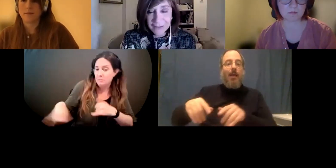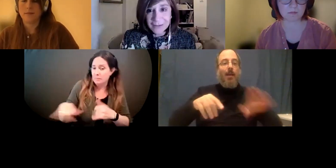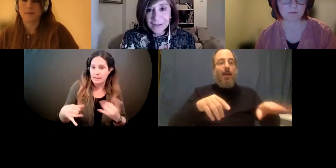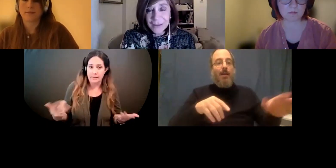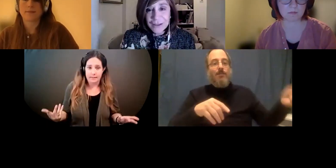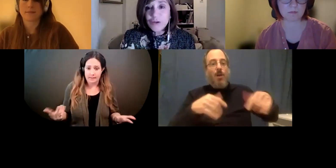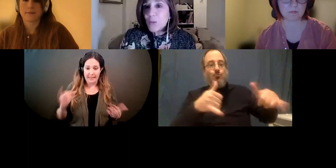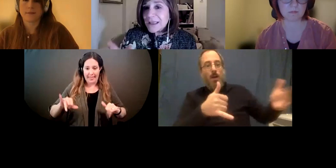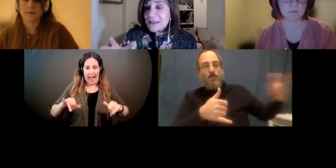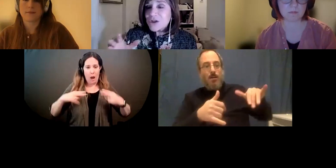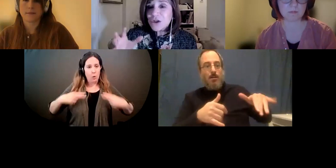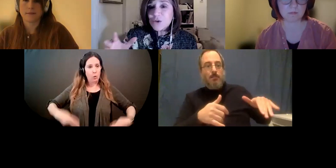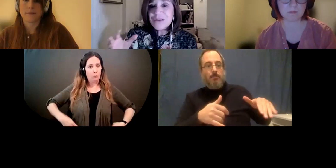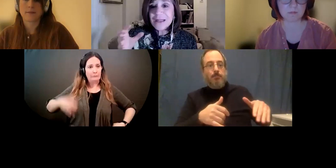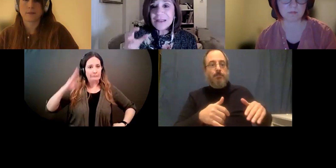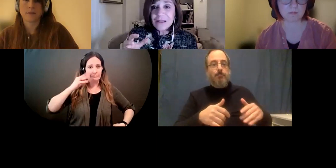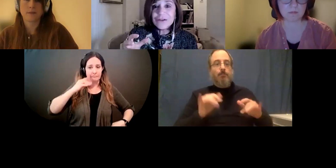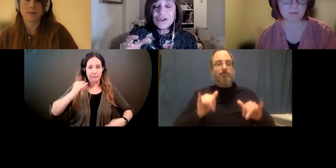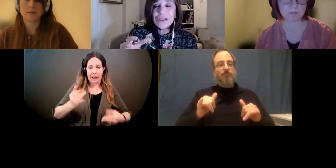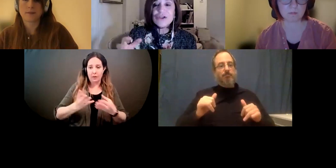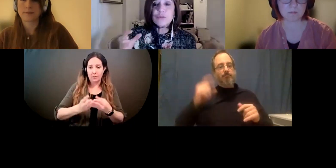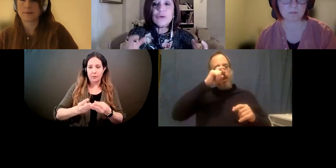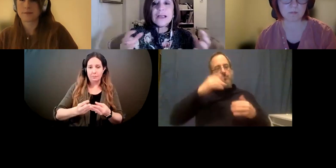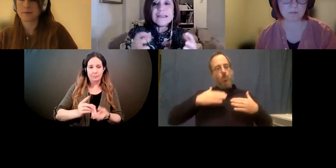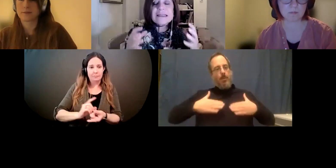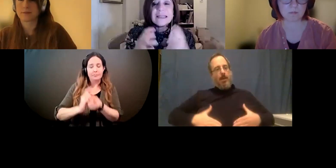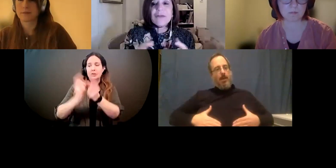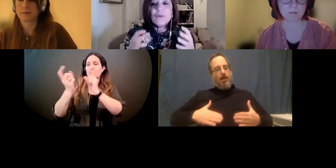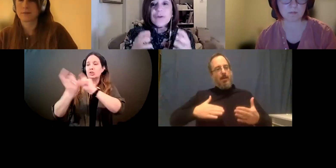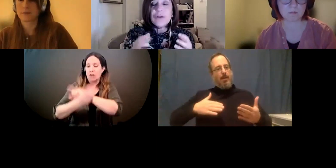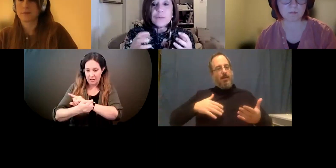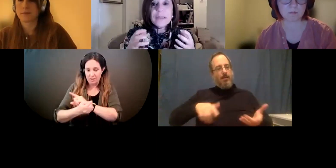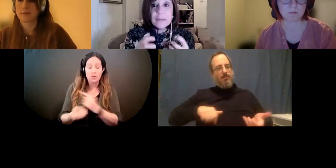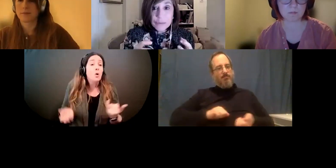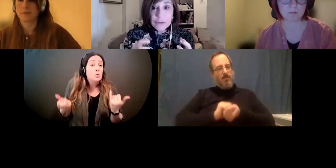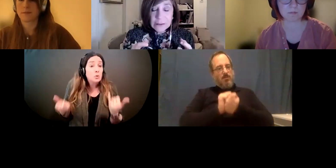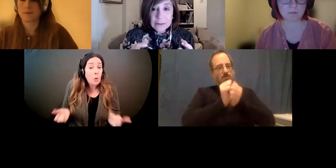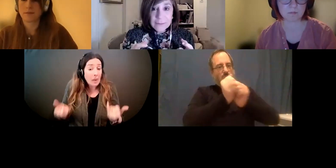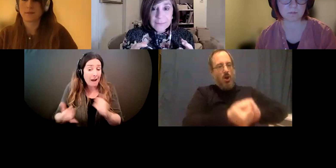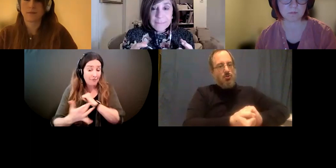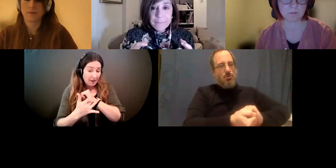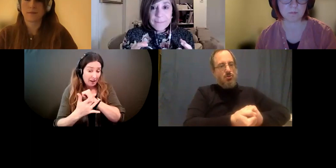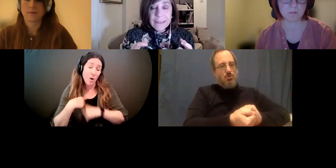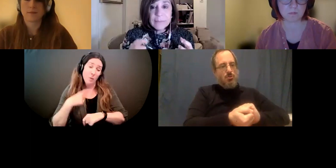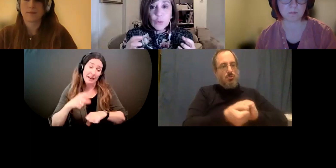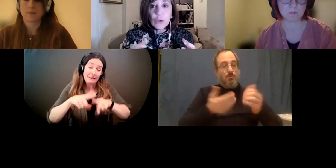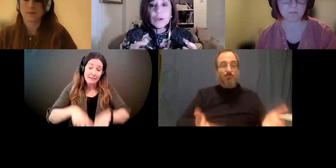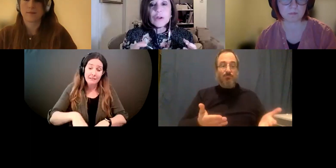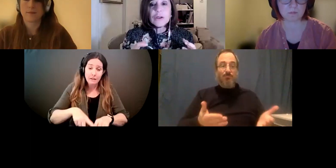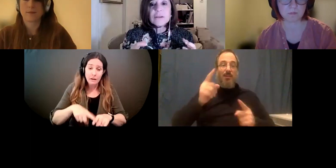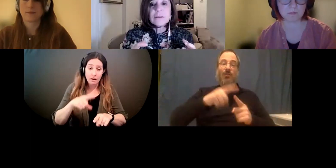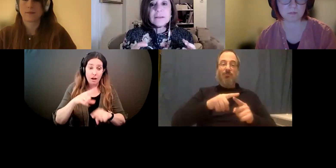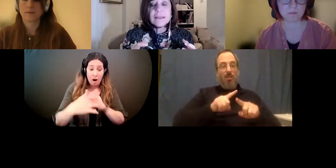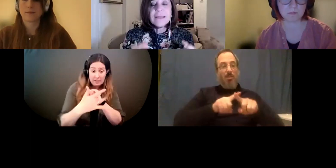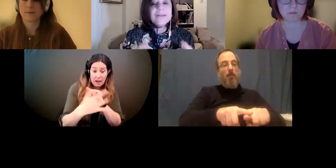human. So we need to use technology to bring us together with other people in